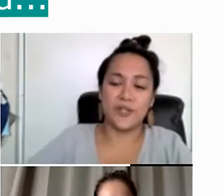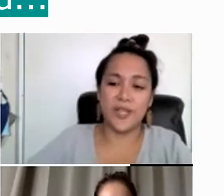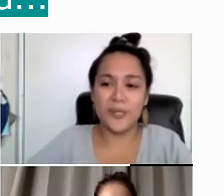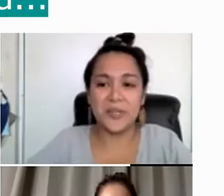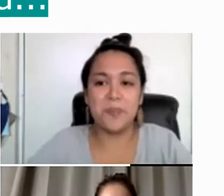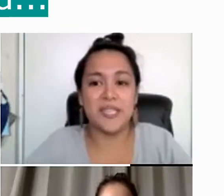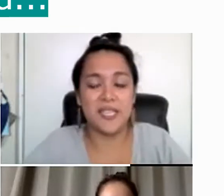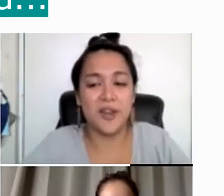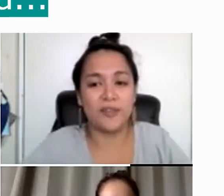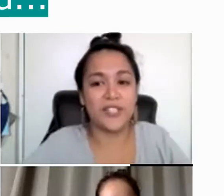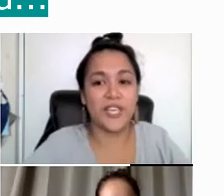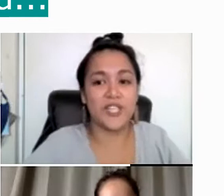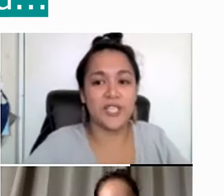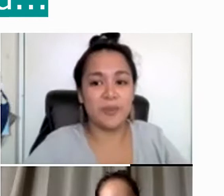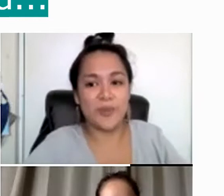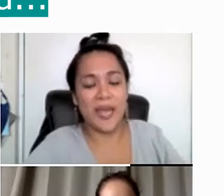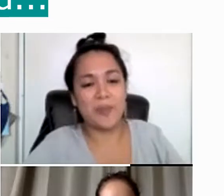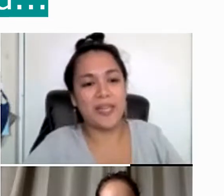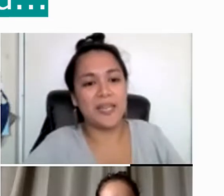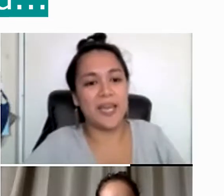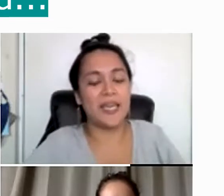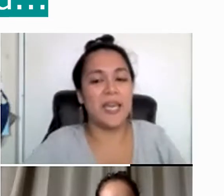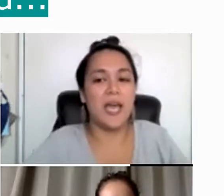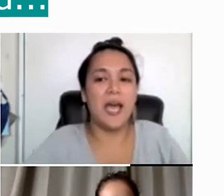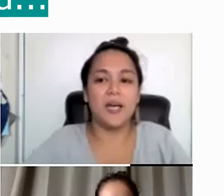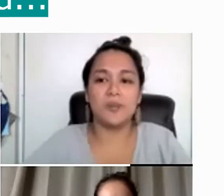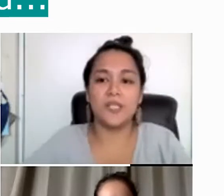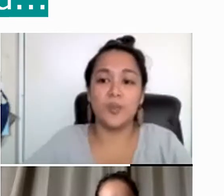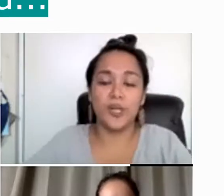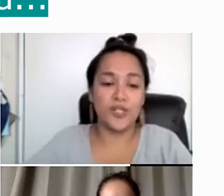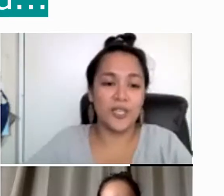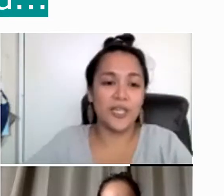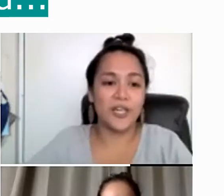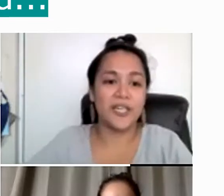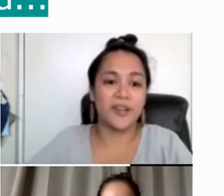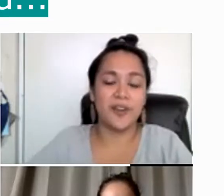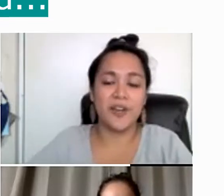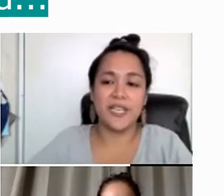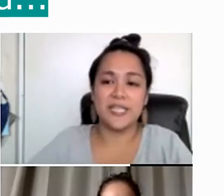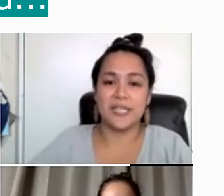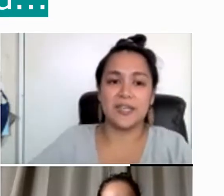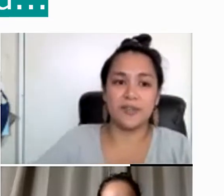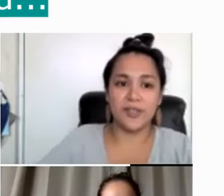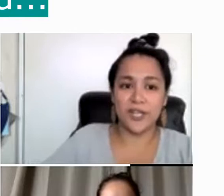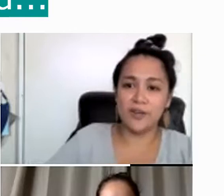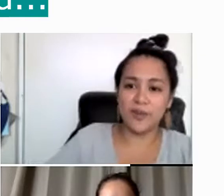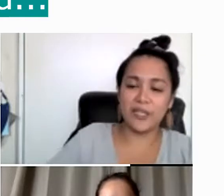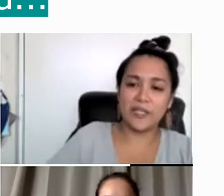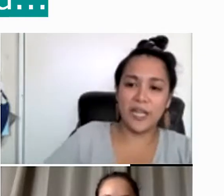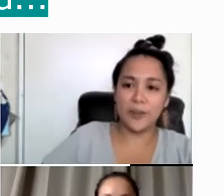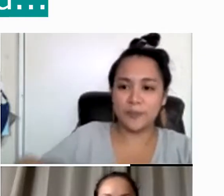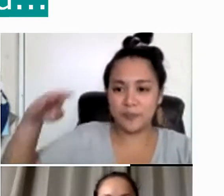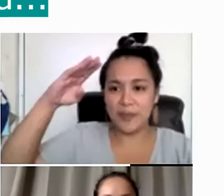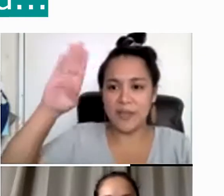Good. So that was a basic conversation between Abigail and I. Some words you can learn here. Very easy. First off, we can